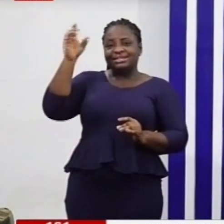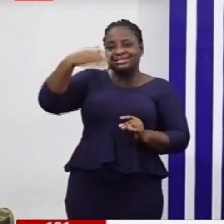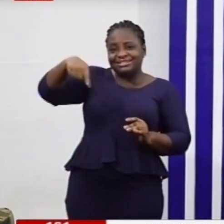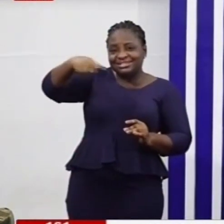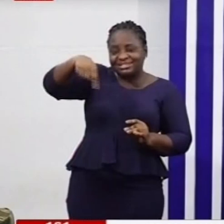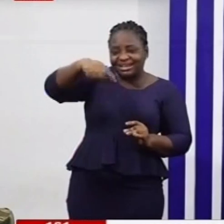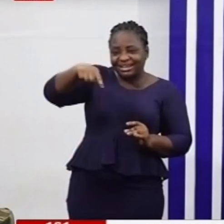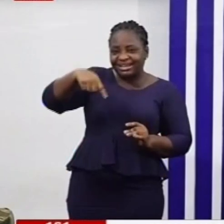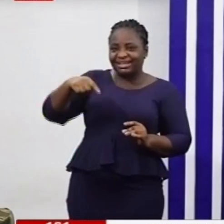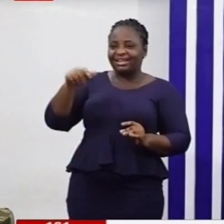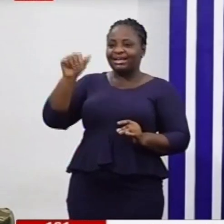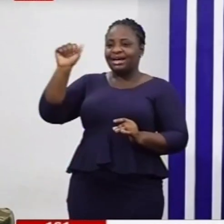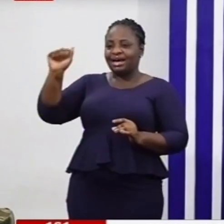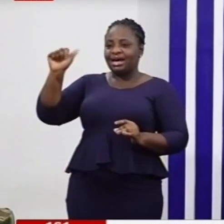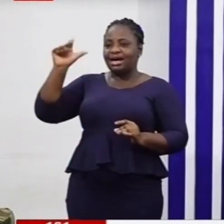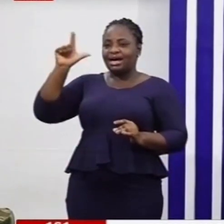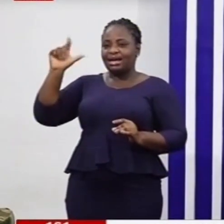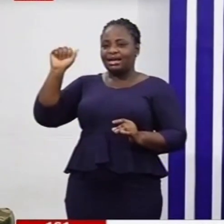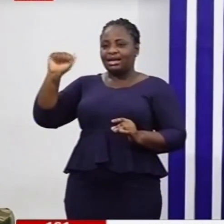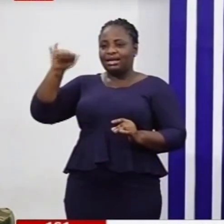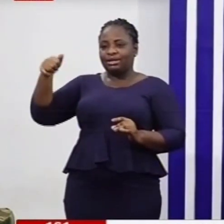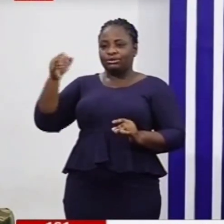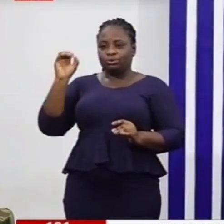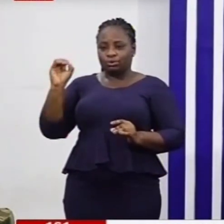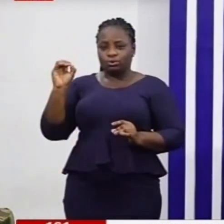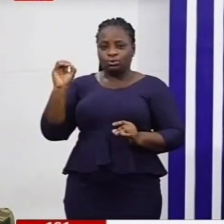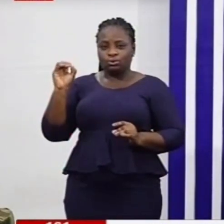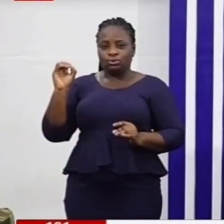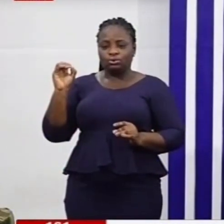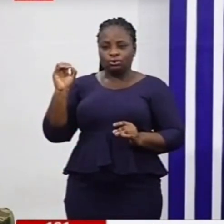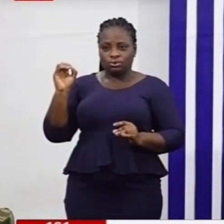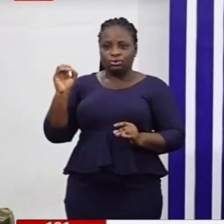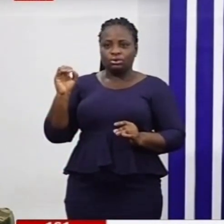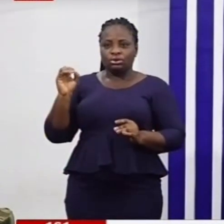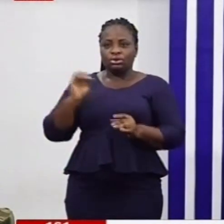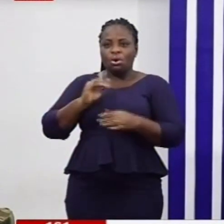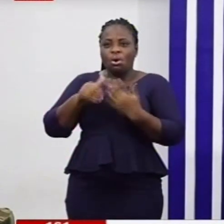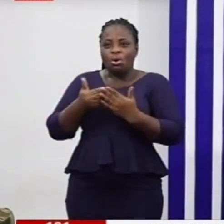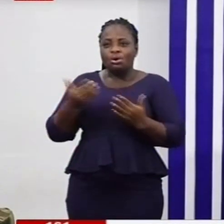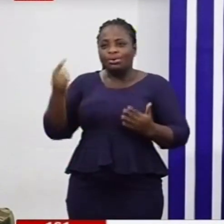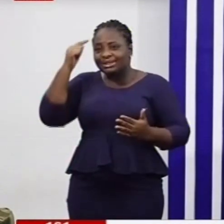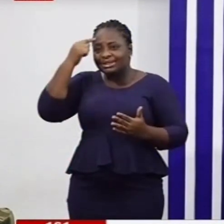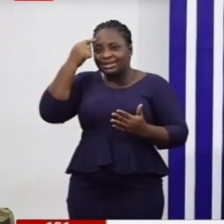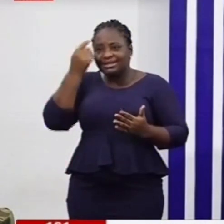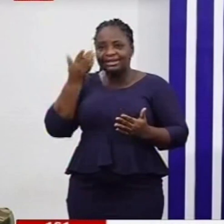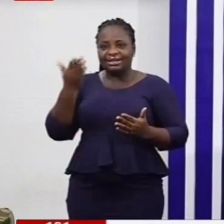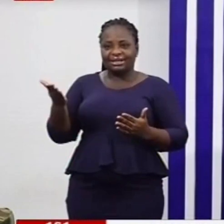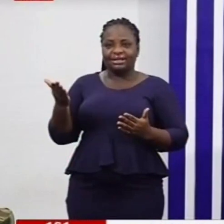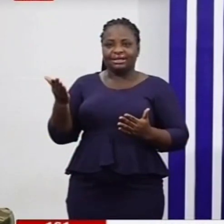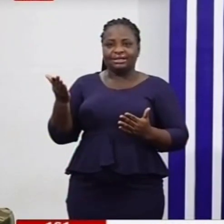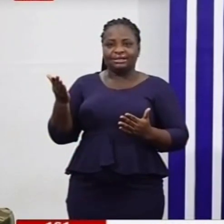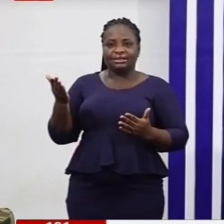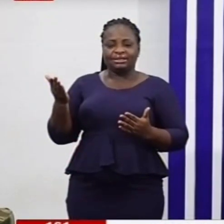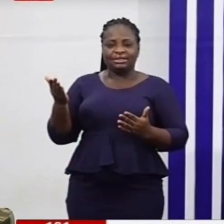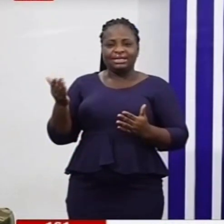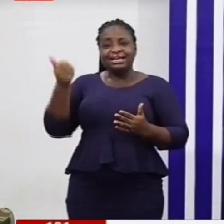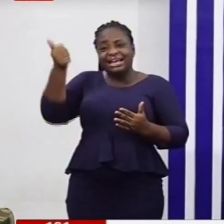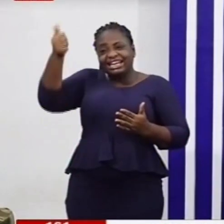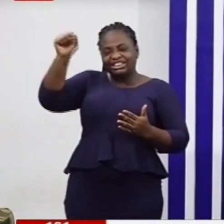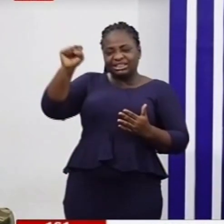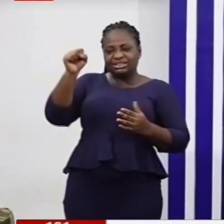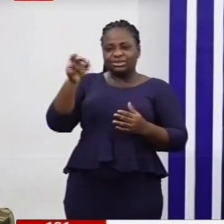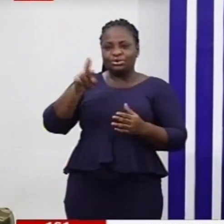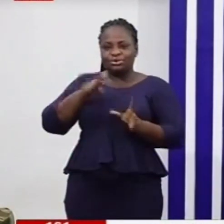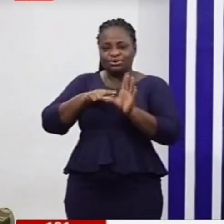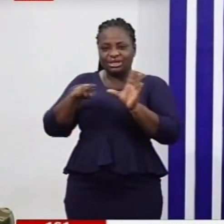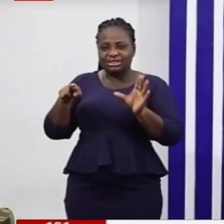Farm, Alajo, Accra, Newta, Mamobi, exactly where we think they are. That is where we are sending the food. In Ashanti region also, we